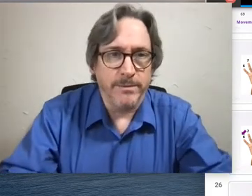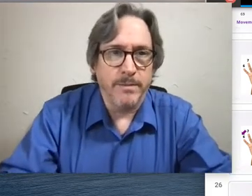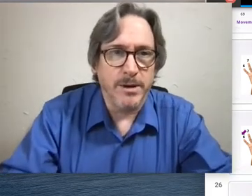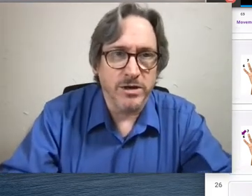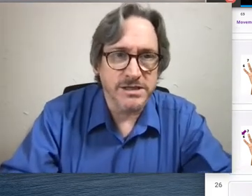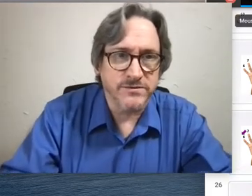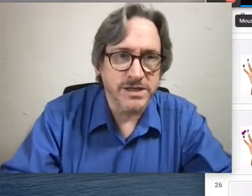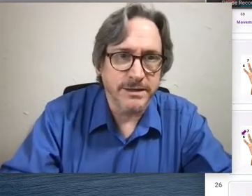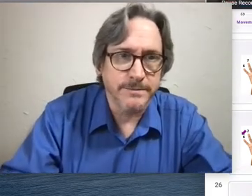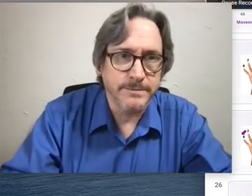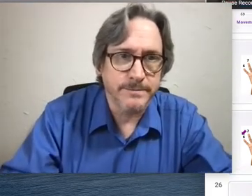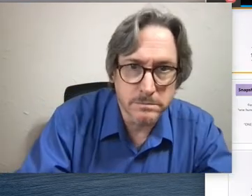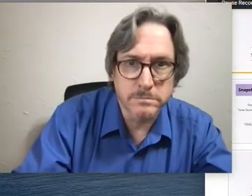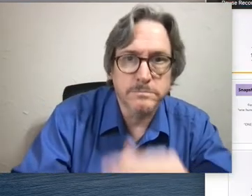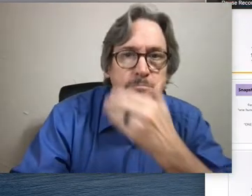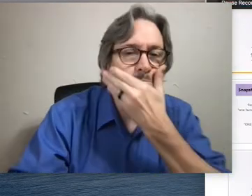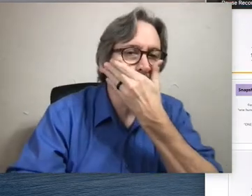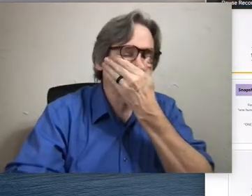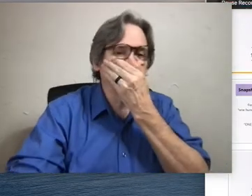okay, I'm going to pause this for a second.